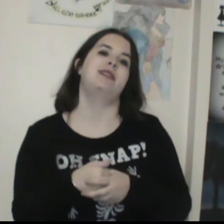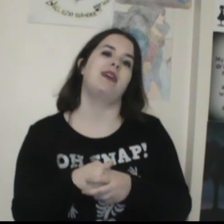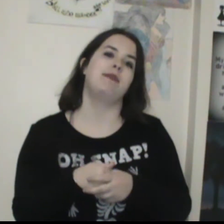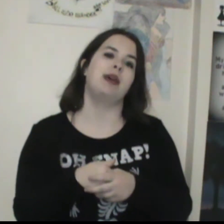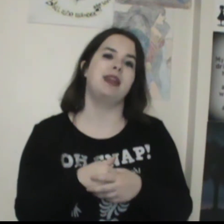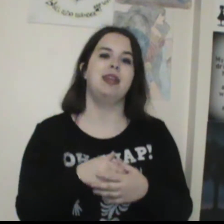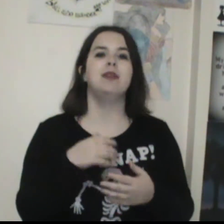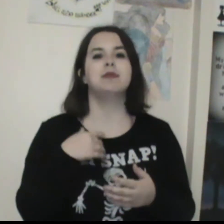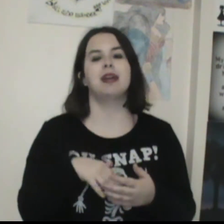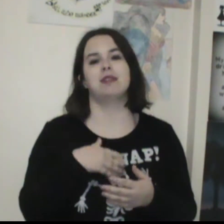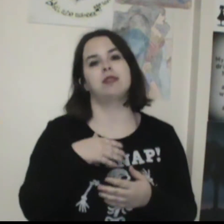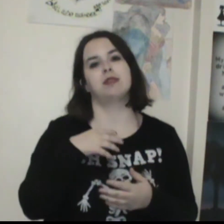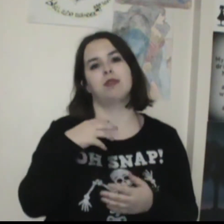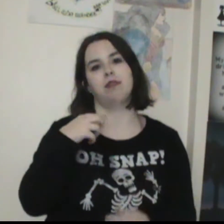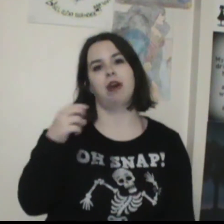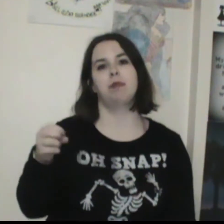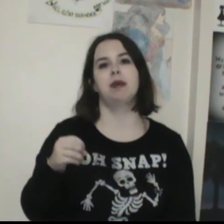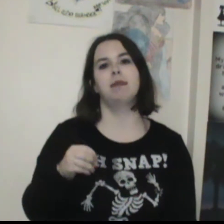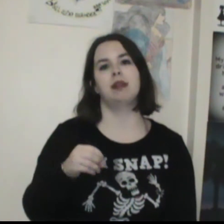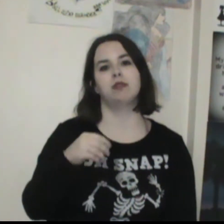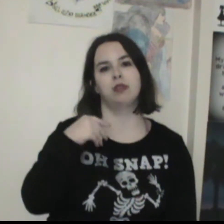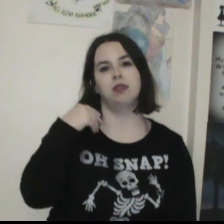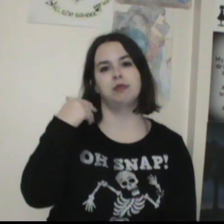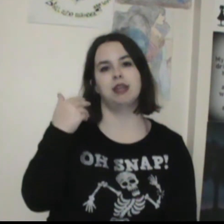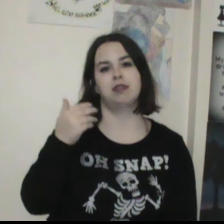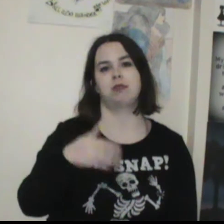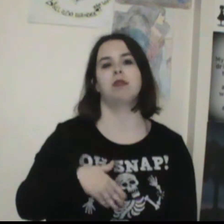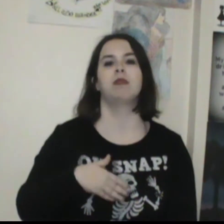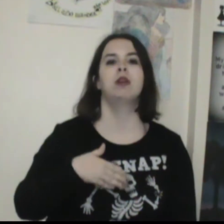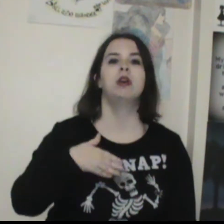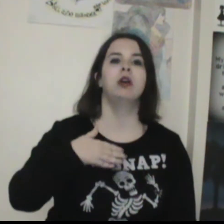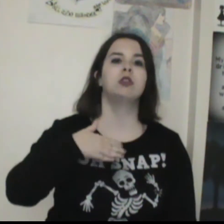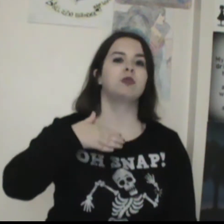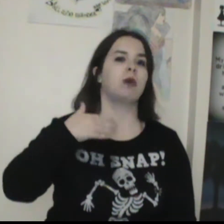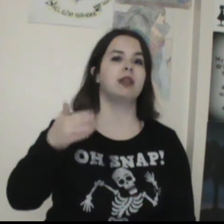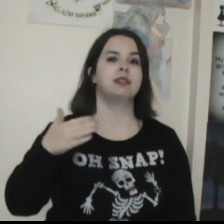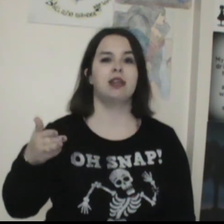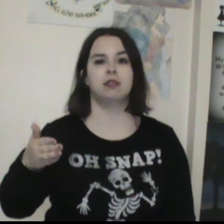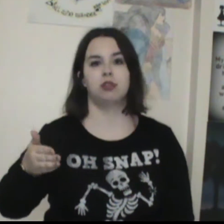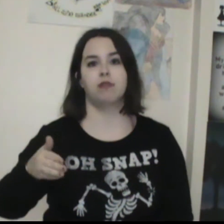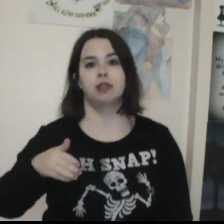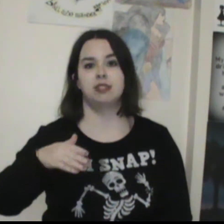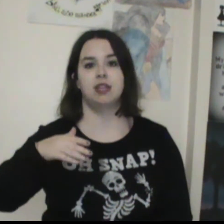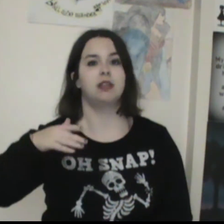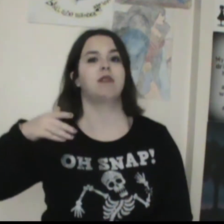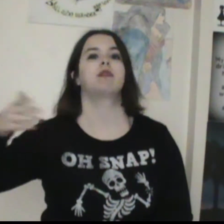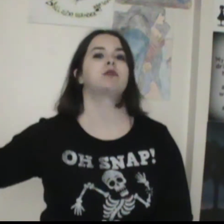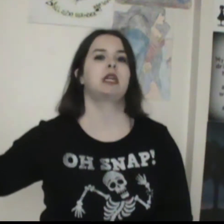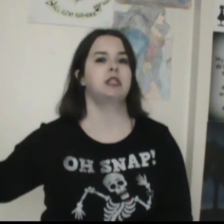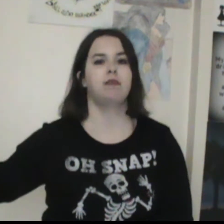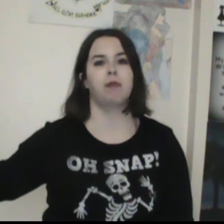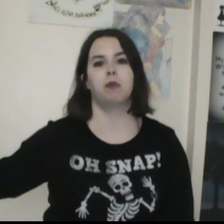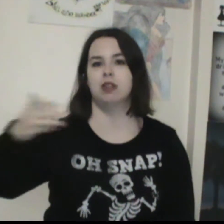stuff, that he used that to sort of help them and also used that to sort of draw the Sentinel service in a different direction from where they